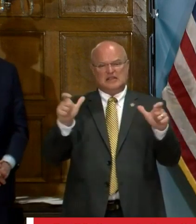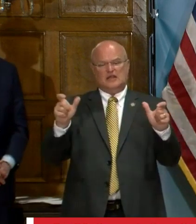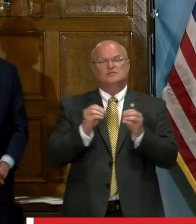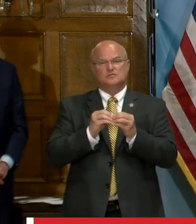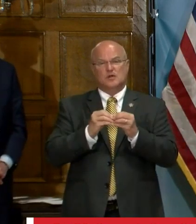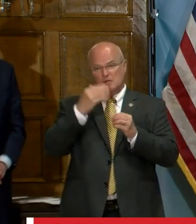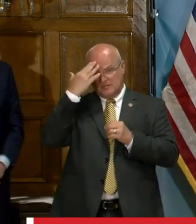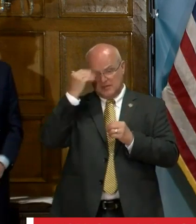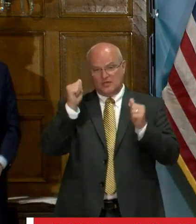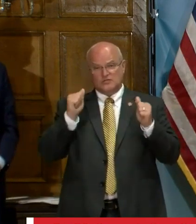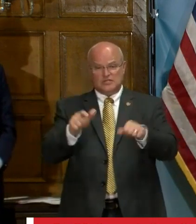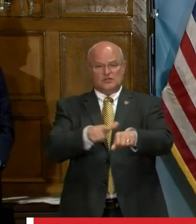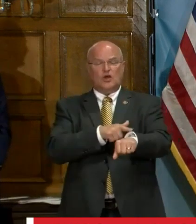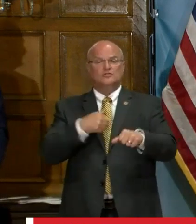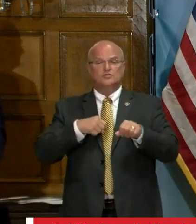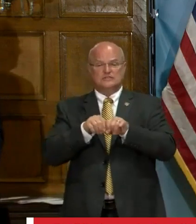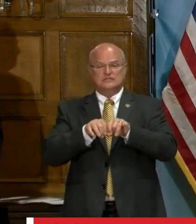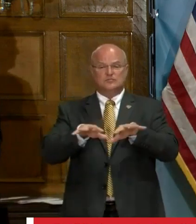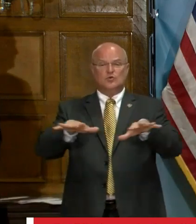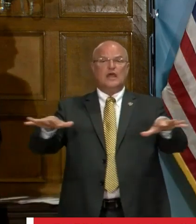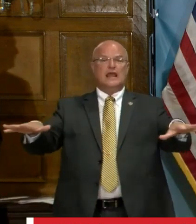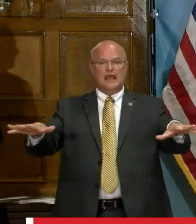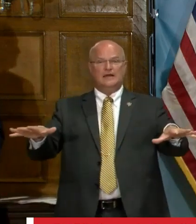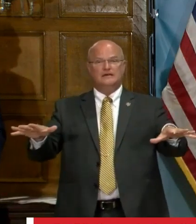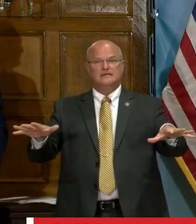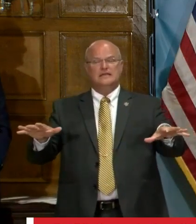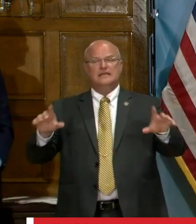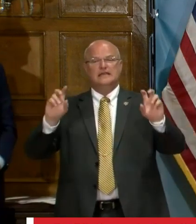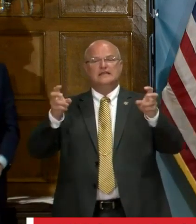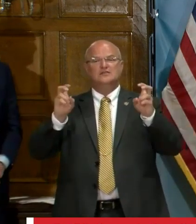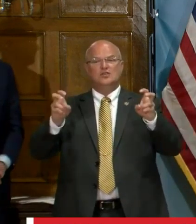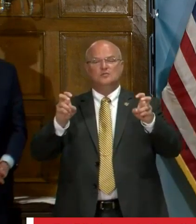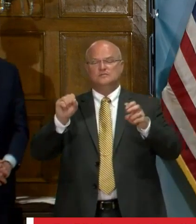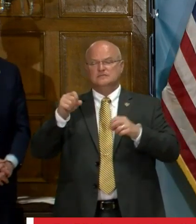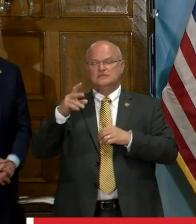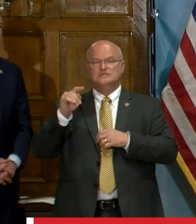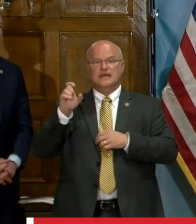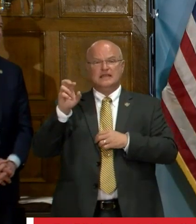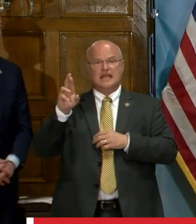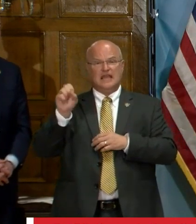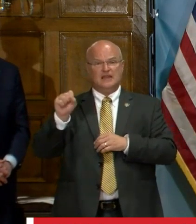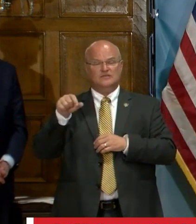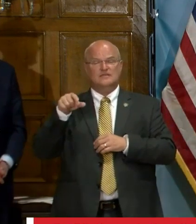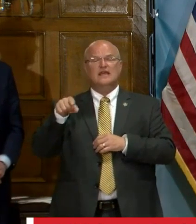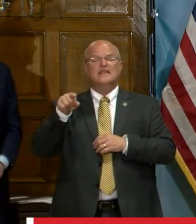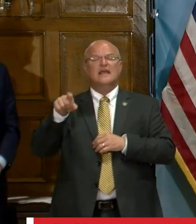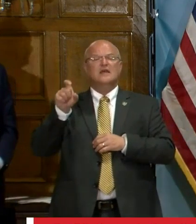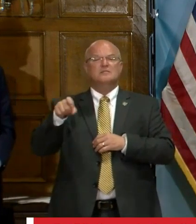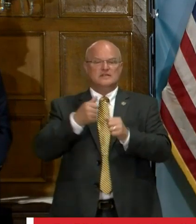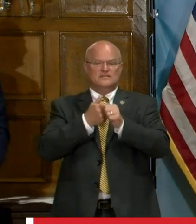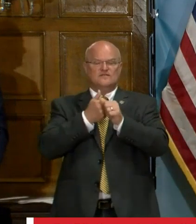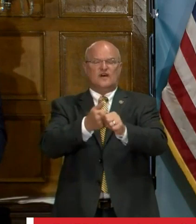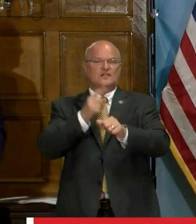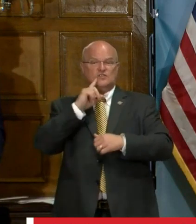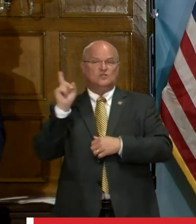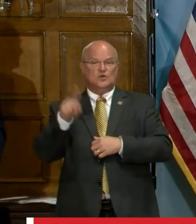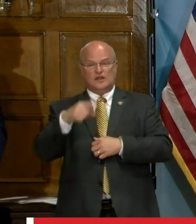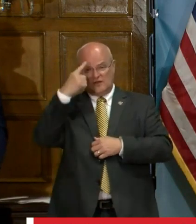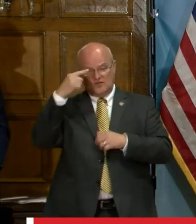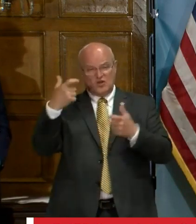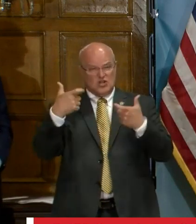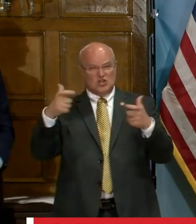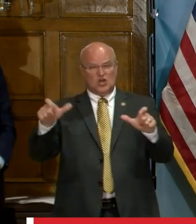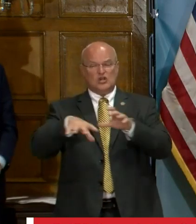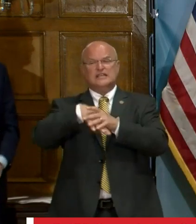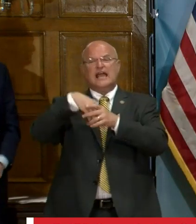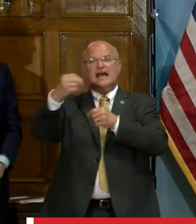more, because you can, as long as you can spread people out. In terms of spectators, they're going to have to follow the directives for